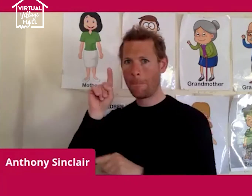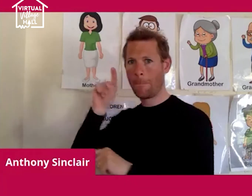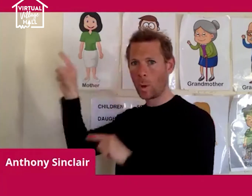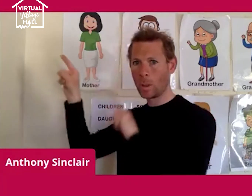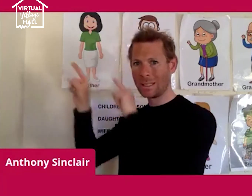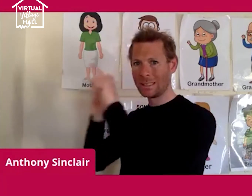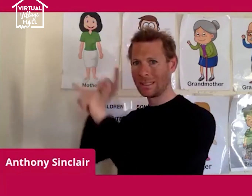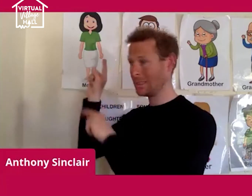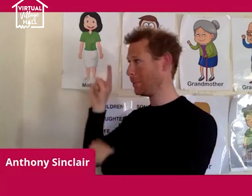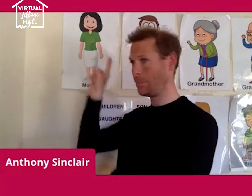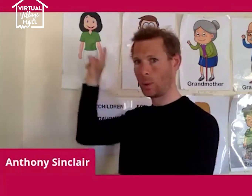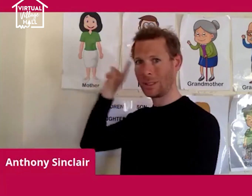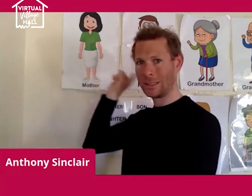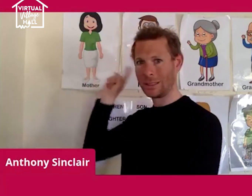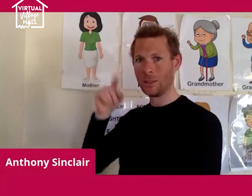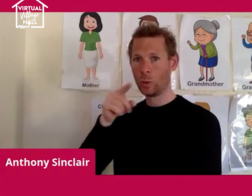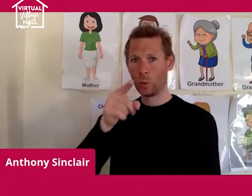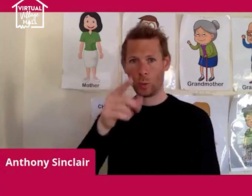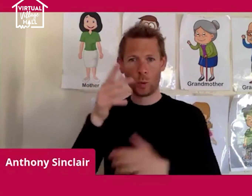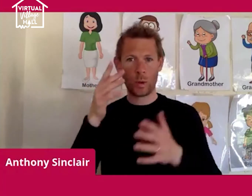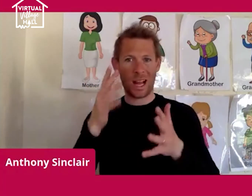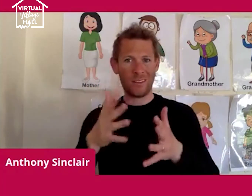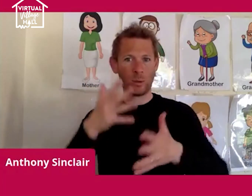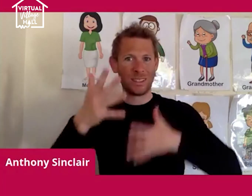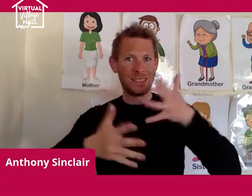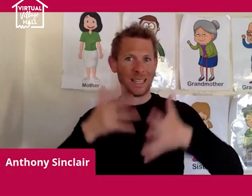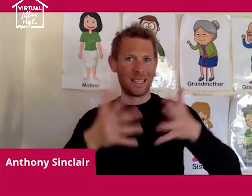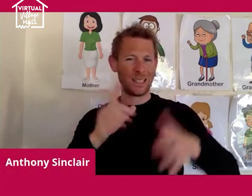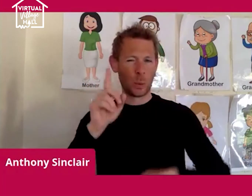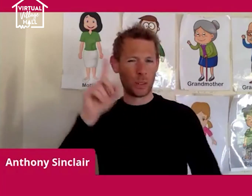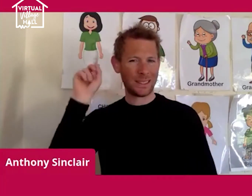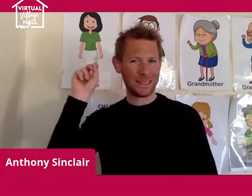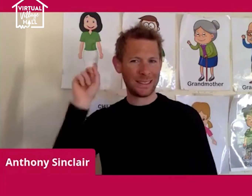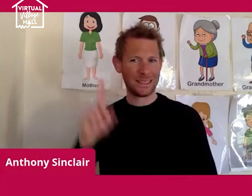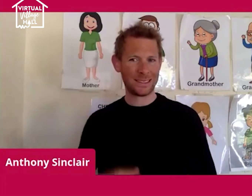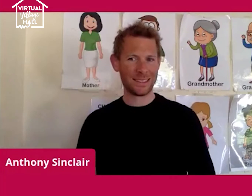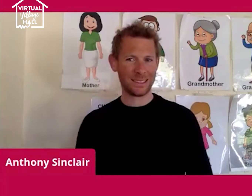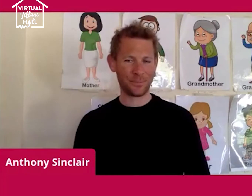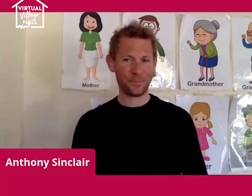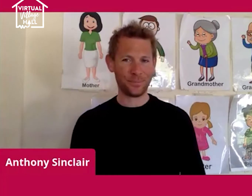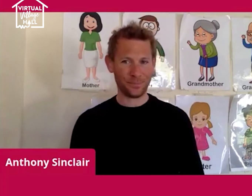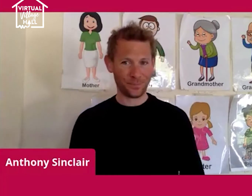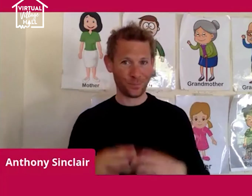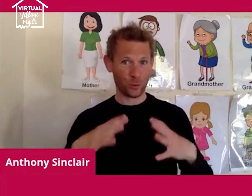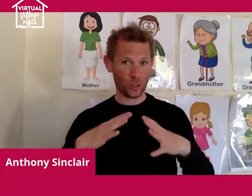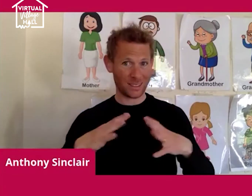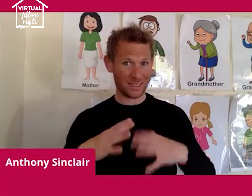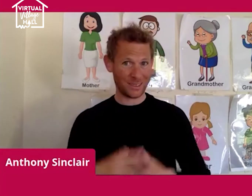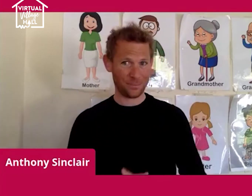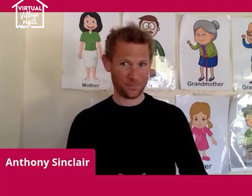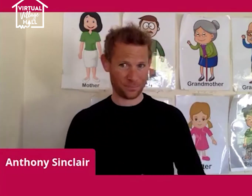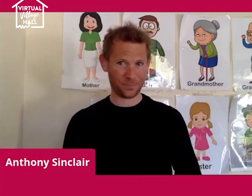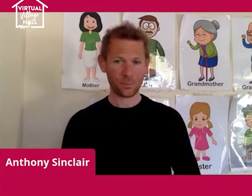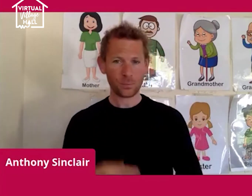So now I'm going to point to different pictures and I want you to sign back what the sign is. Ready?